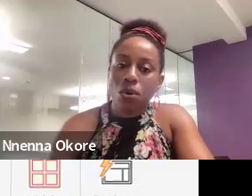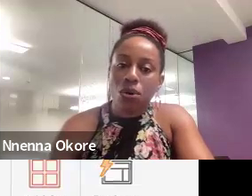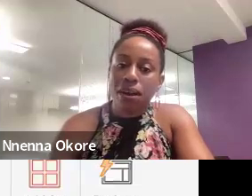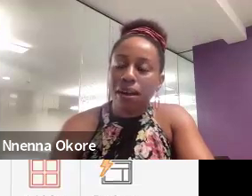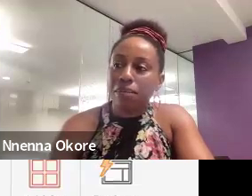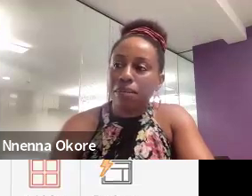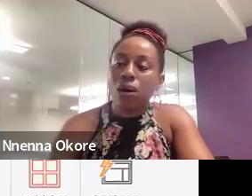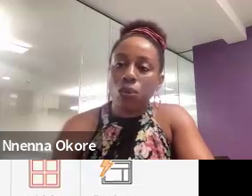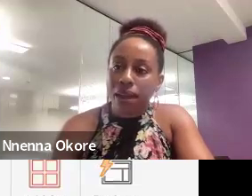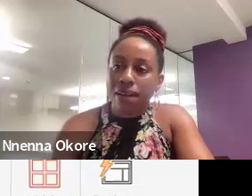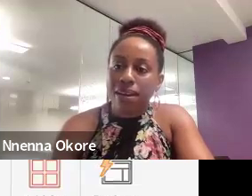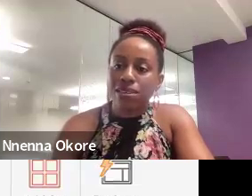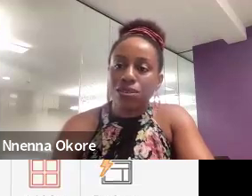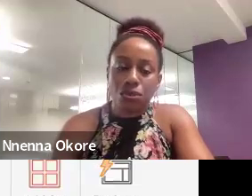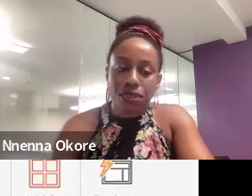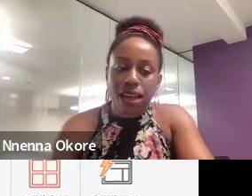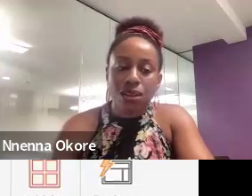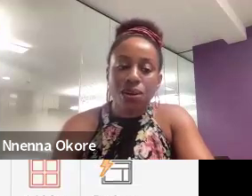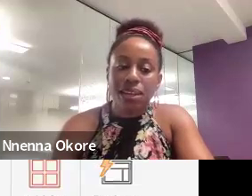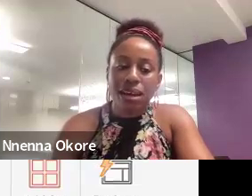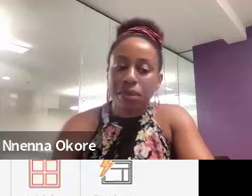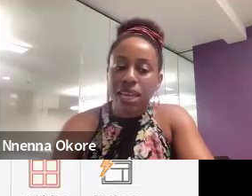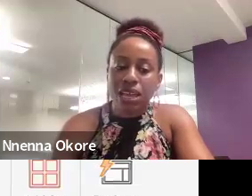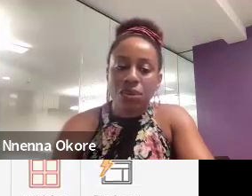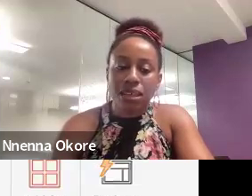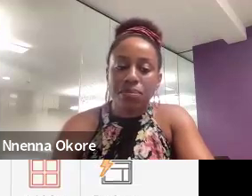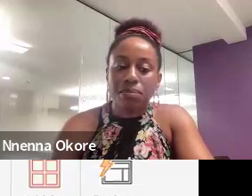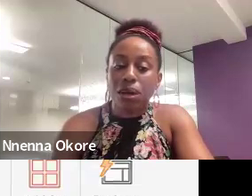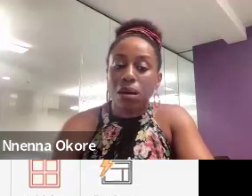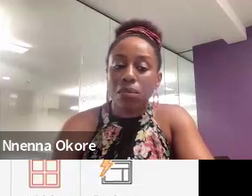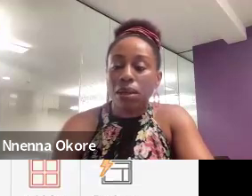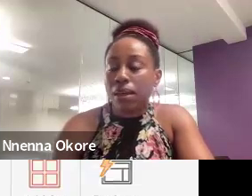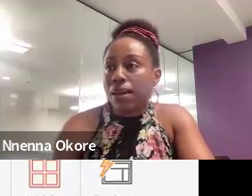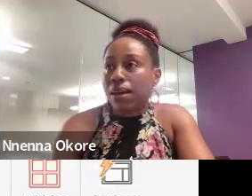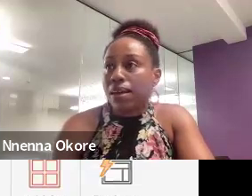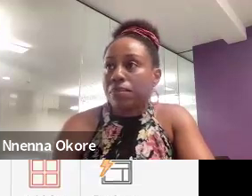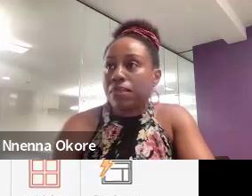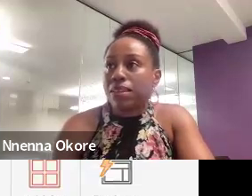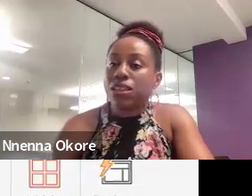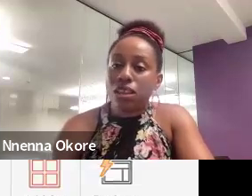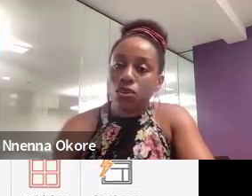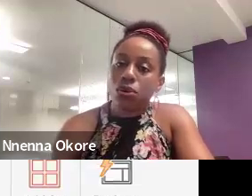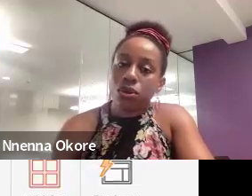can become more aware, and through dialogue and art making, we can become